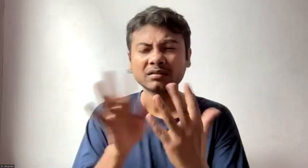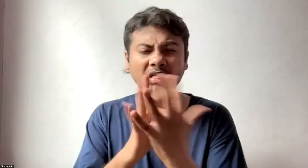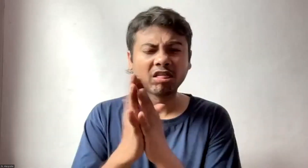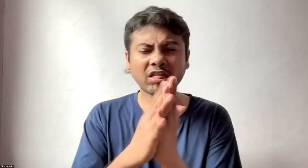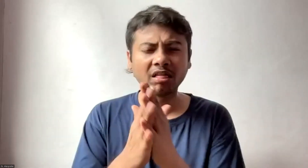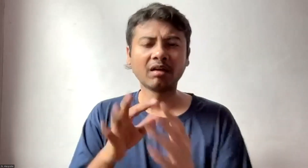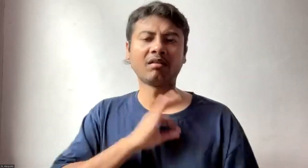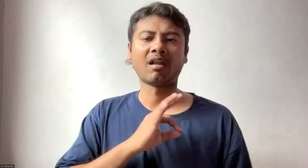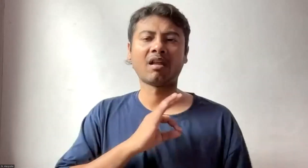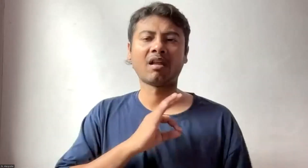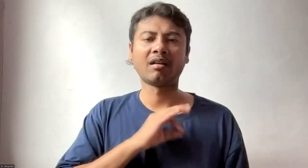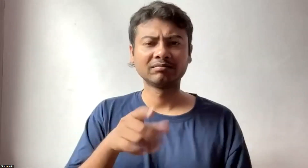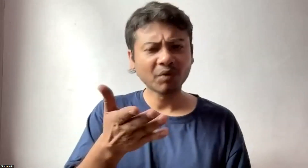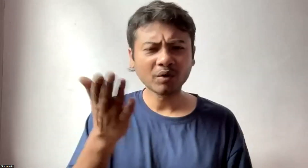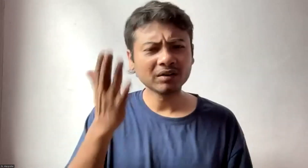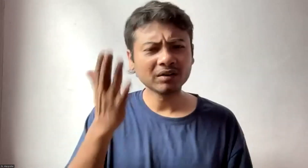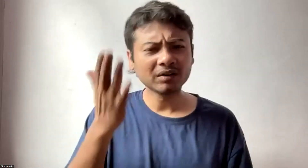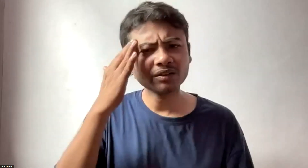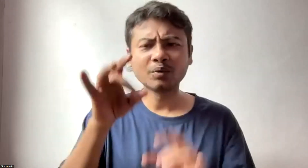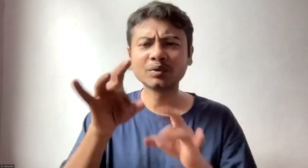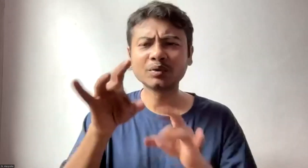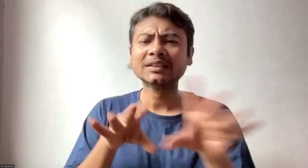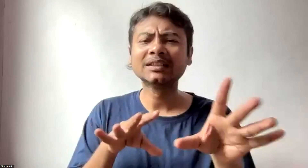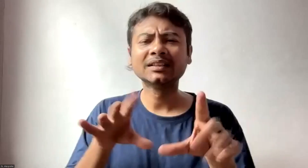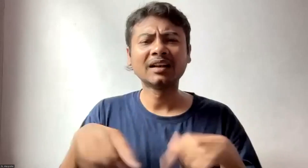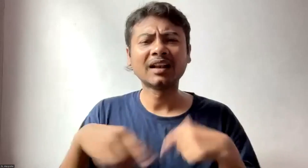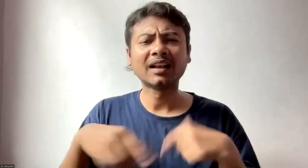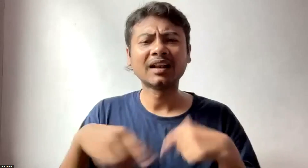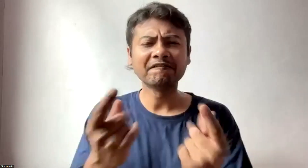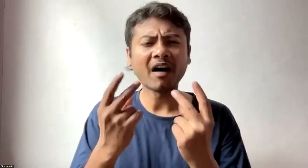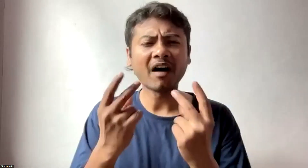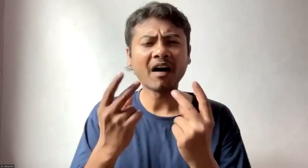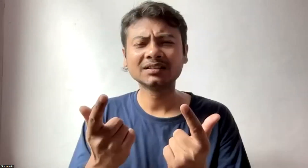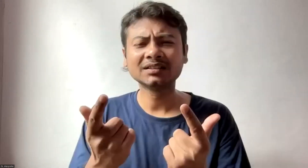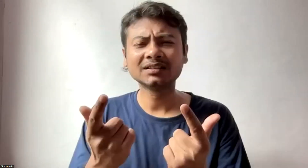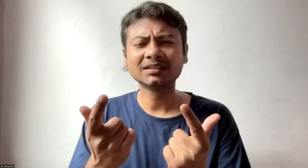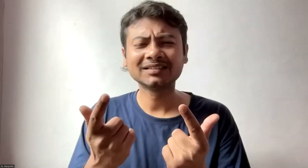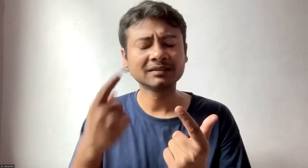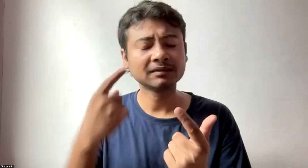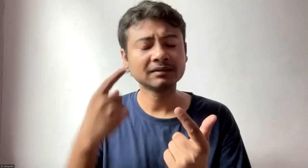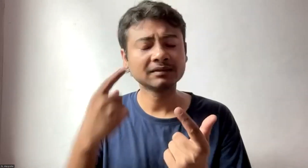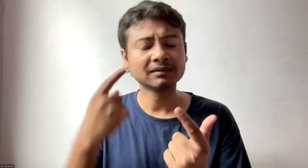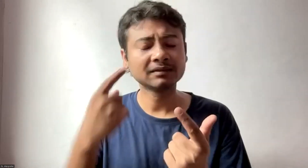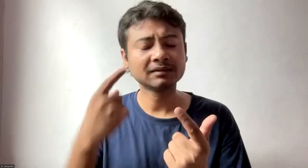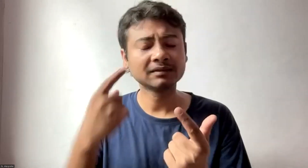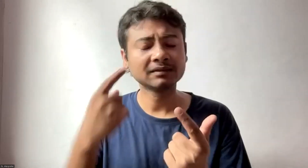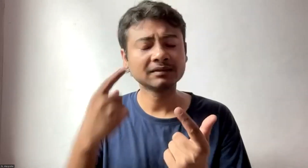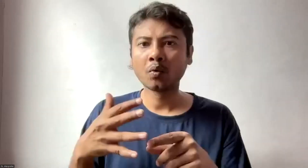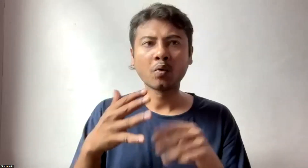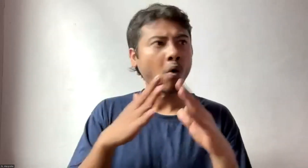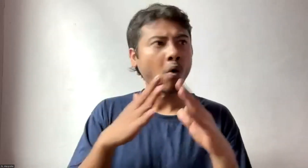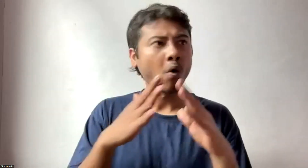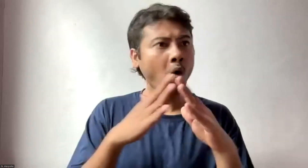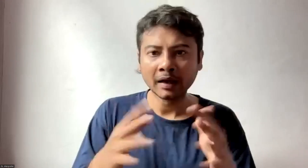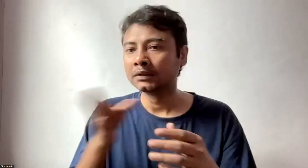life is, all the time running crazy from one place to other. And people in the last category, they